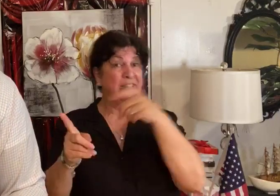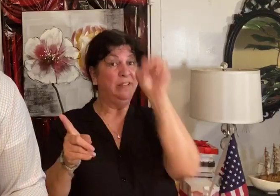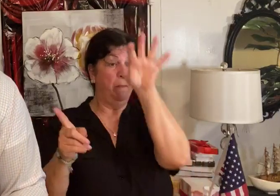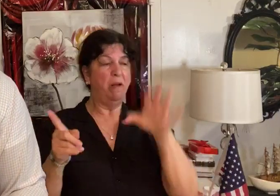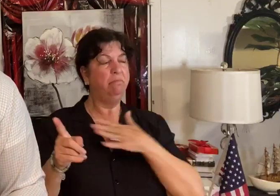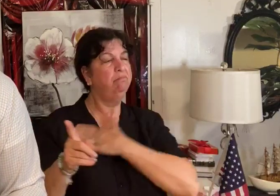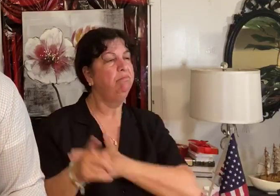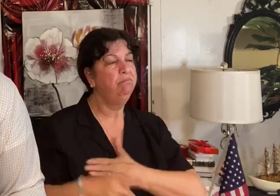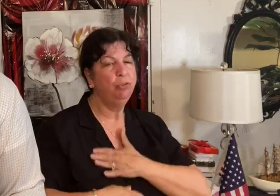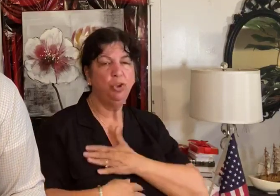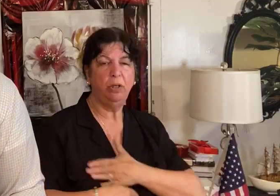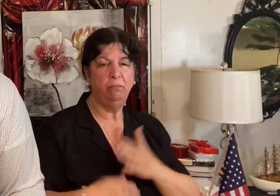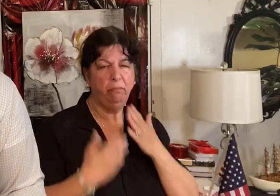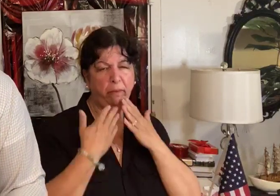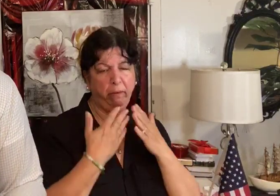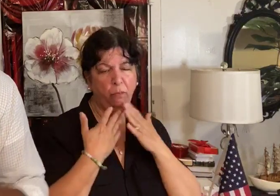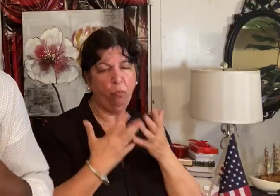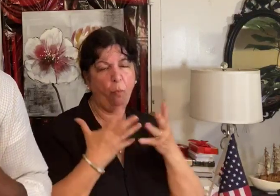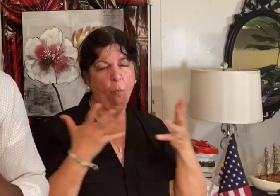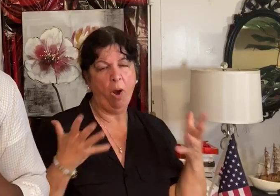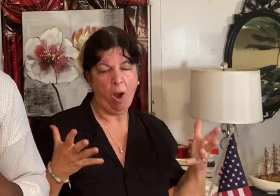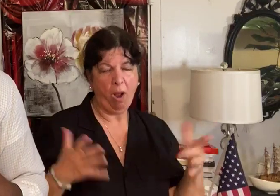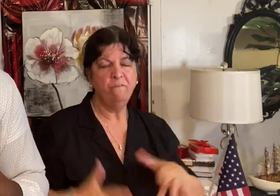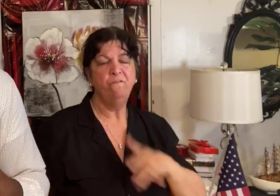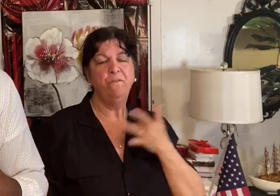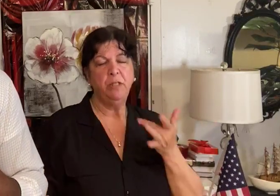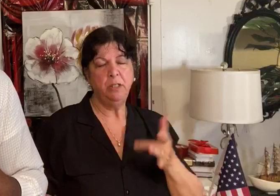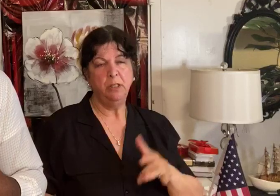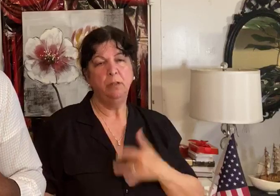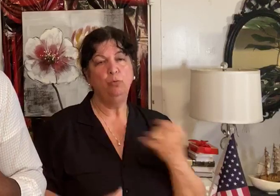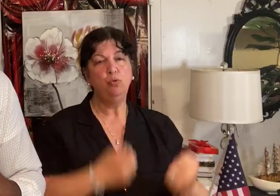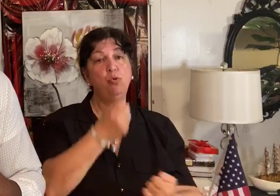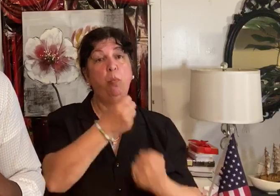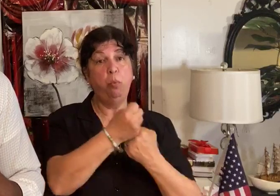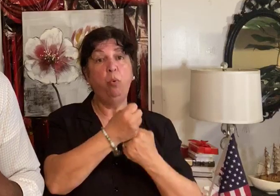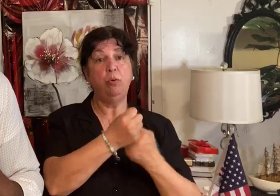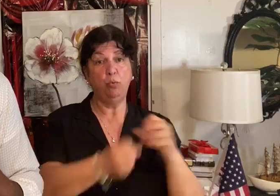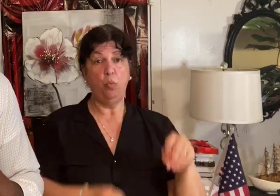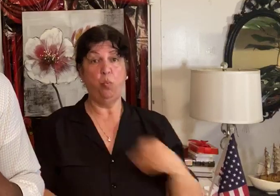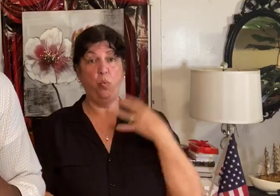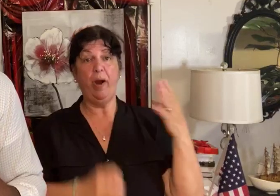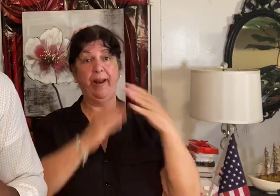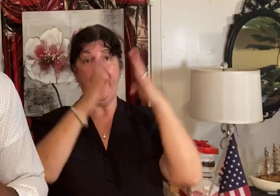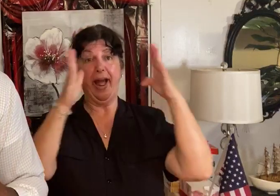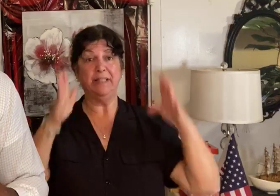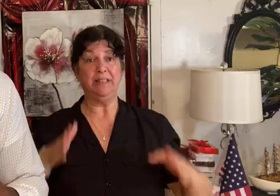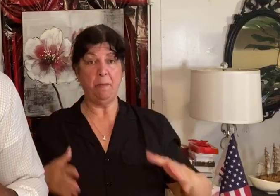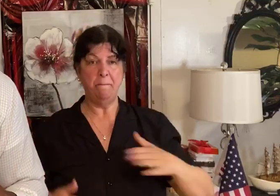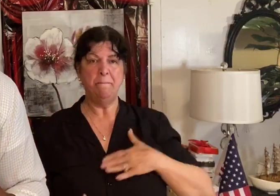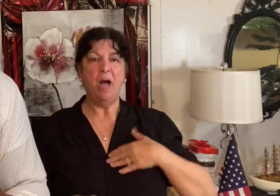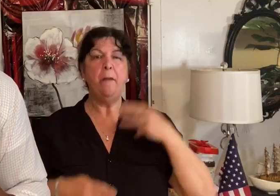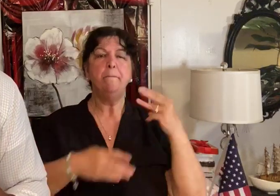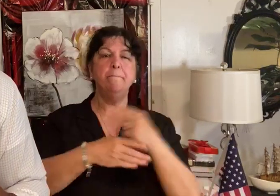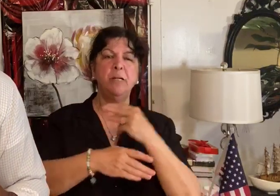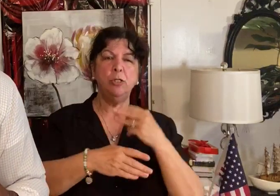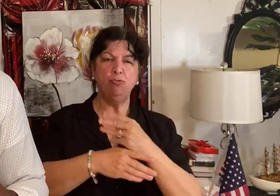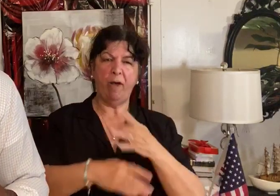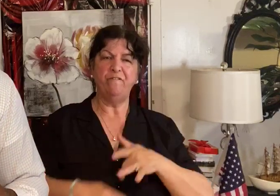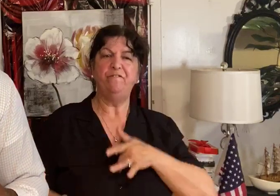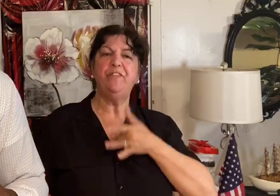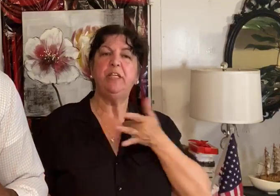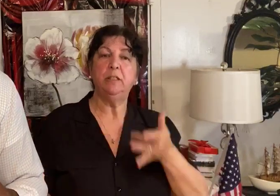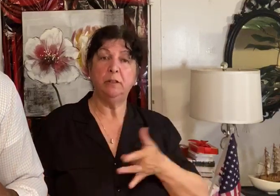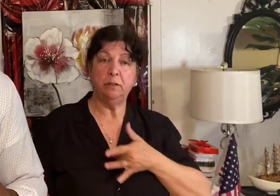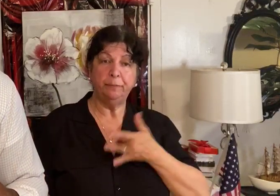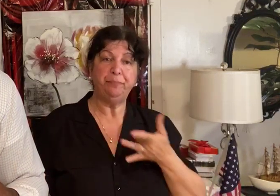that. I appreciate that. I feel the support of the White House in my ministry. I feel that. That's